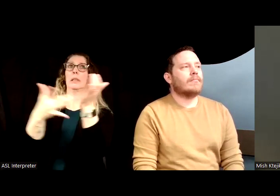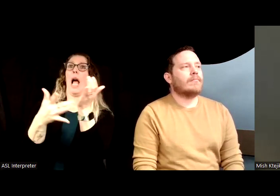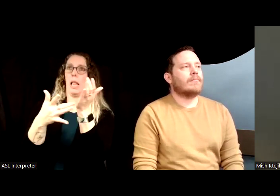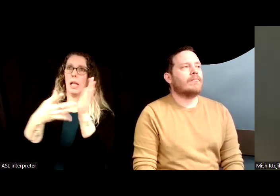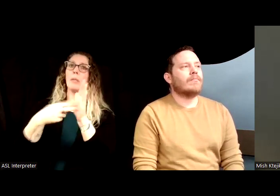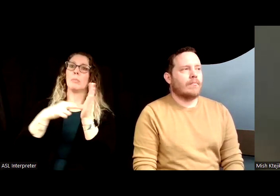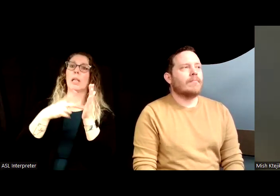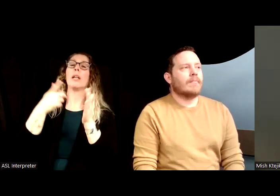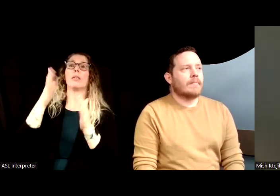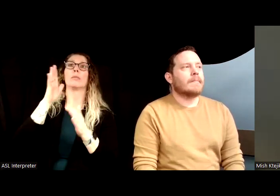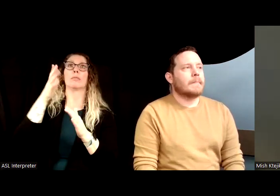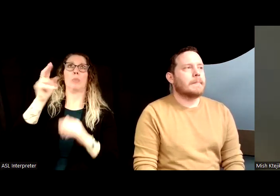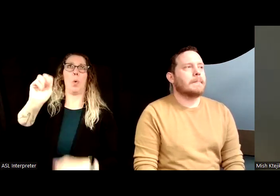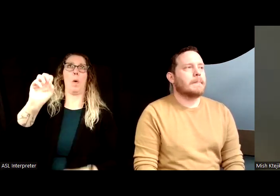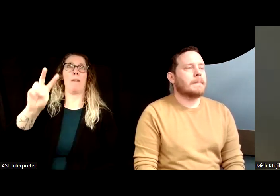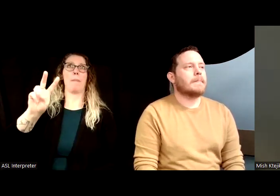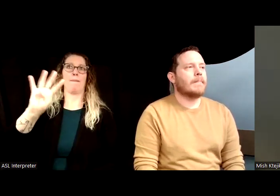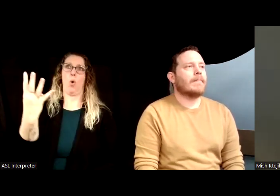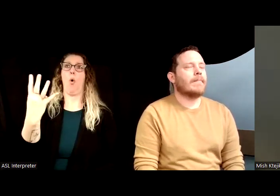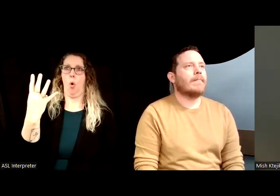to November 4th. Fingers to the day.